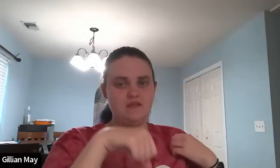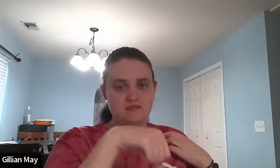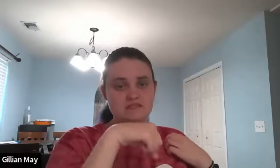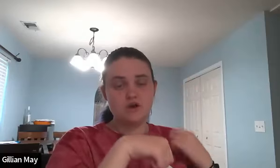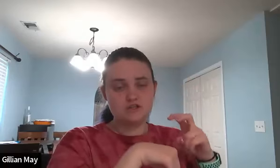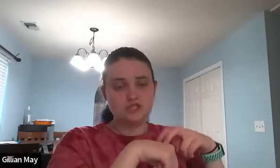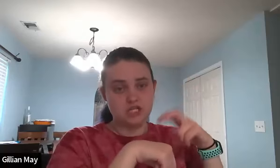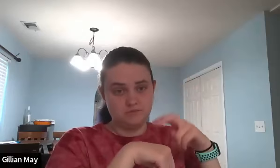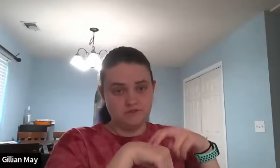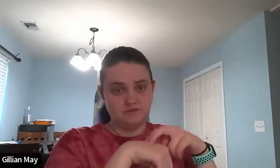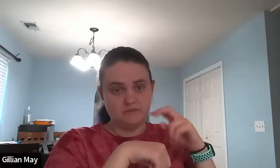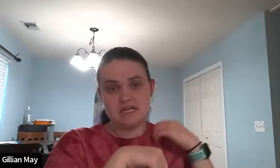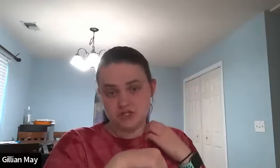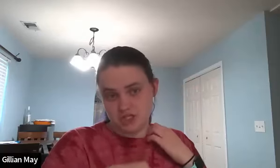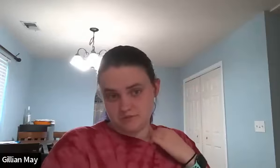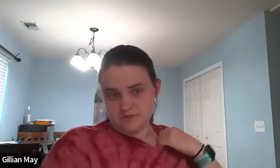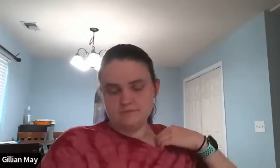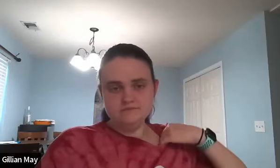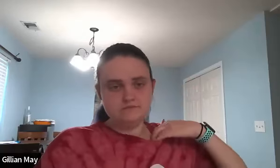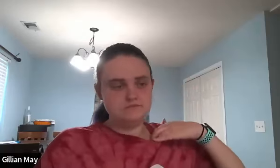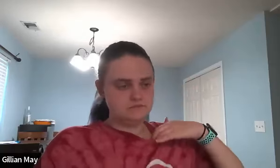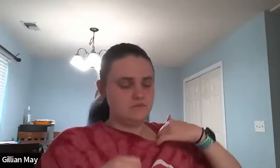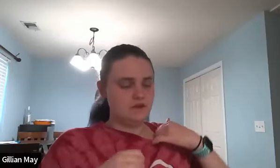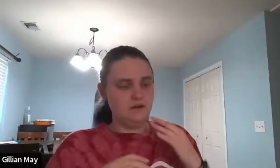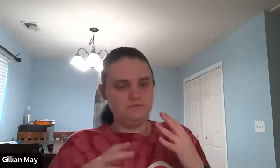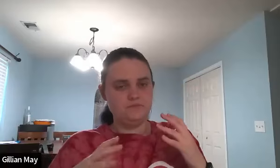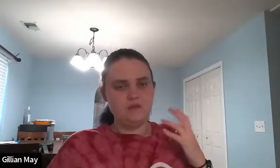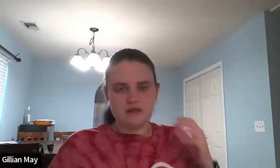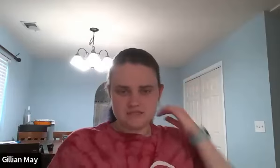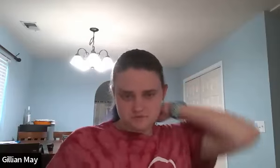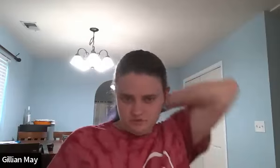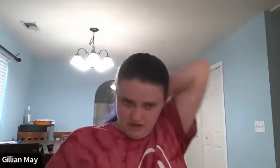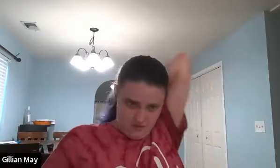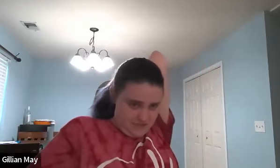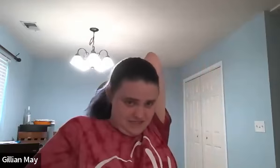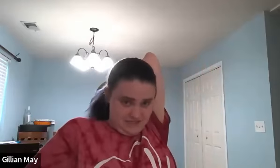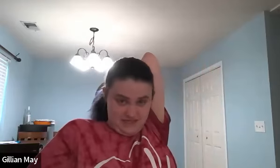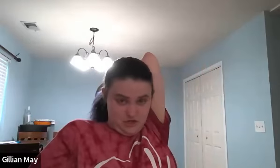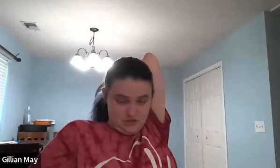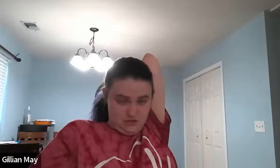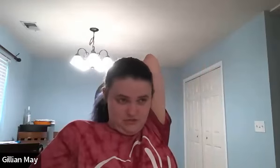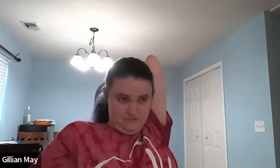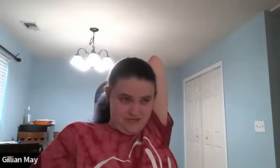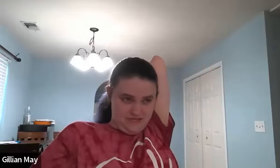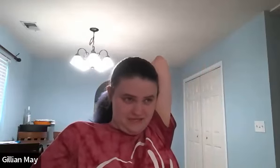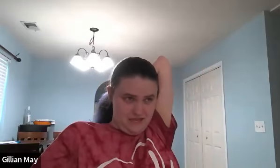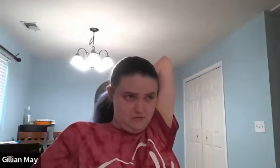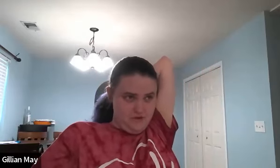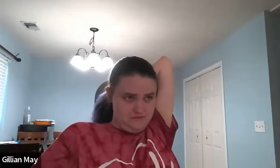This is also chips, like potato chips. A lot of times what will happen is it's, again, so the biggest thing, I don't know if I've